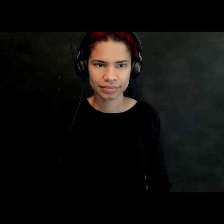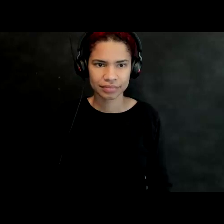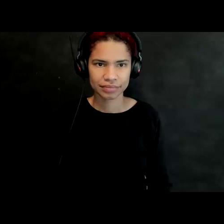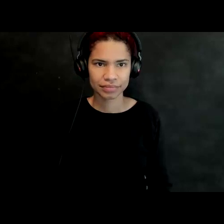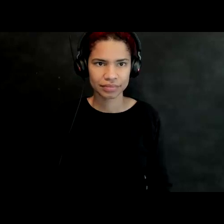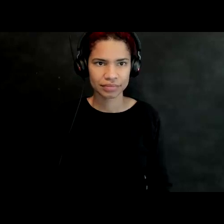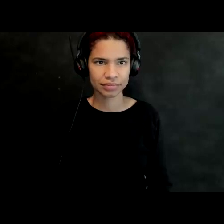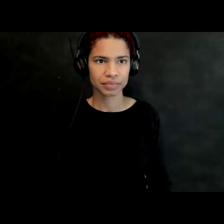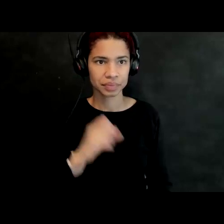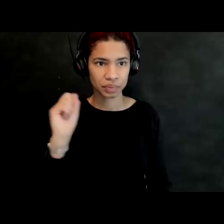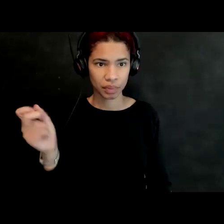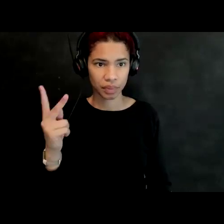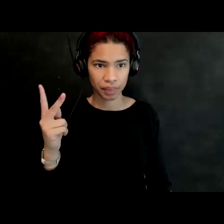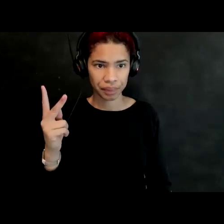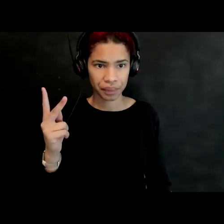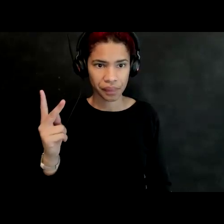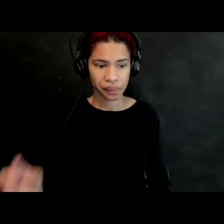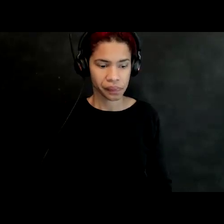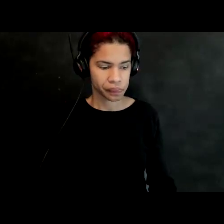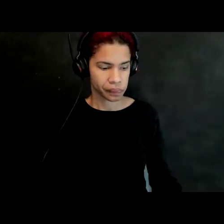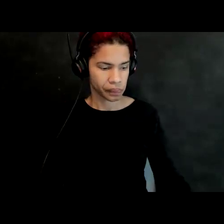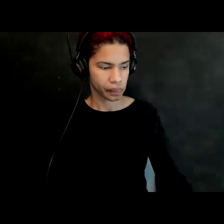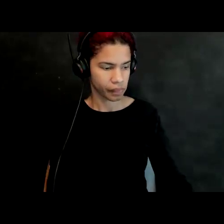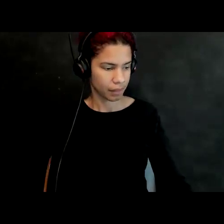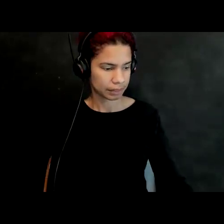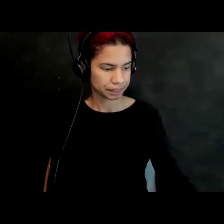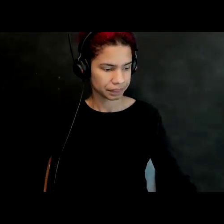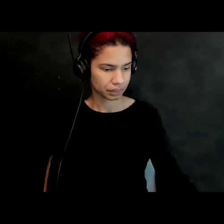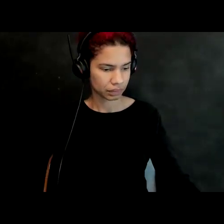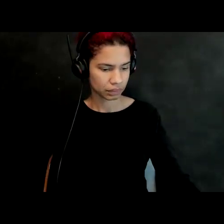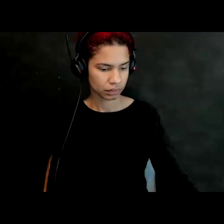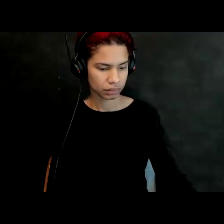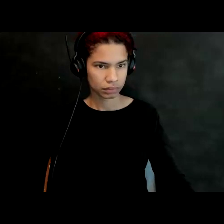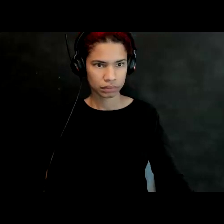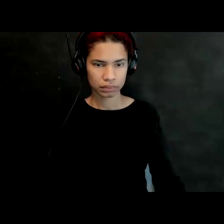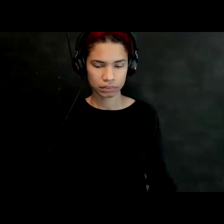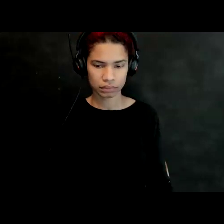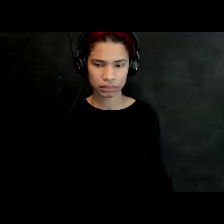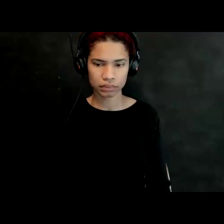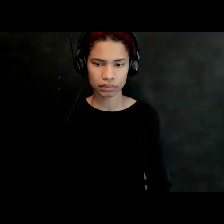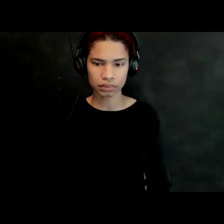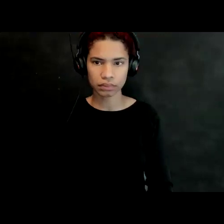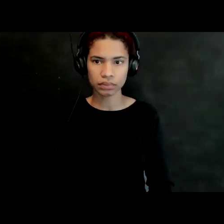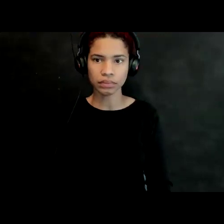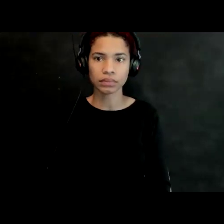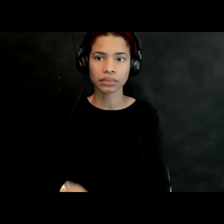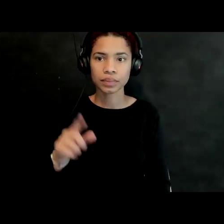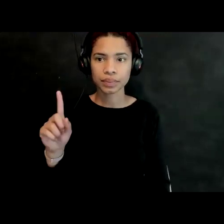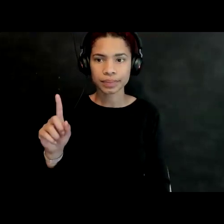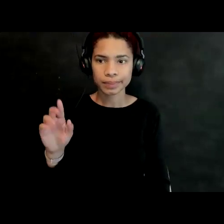So, okay. So, 1 second, bear with